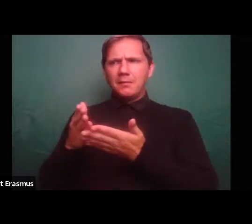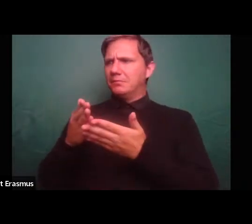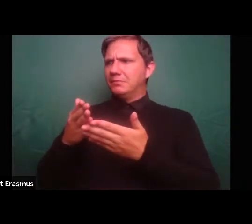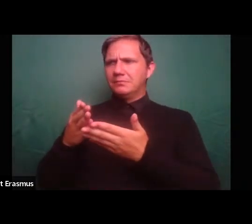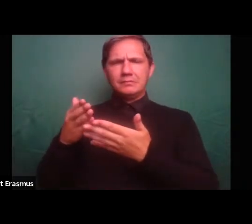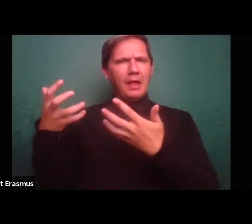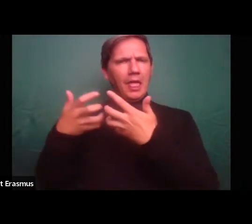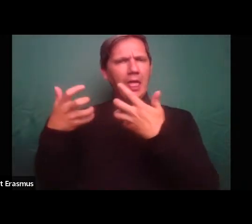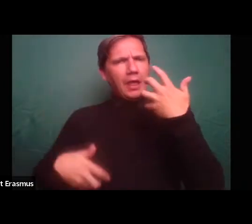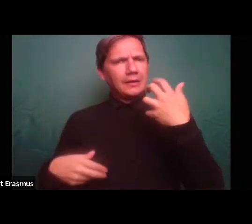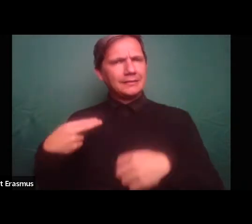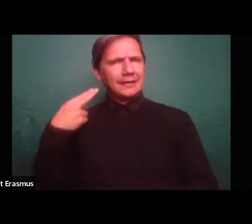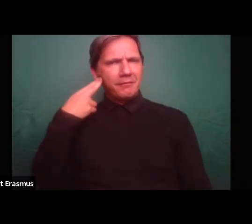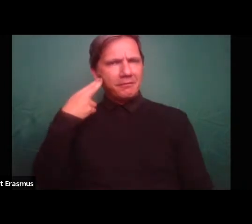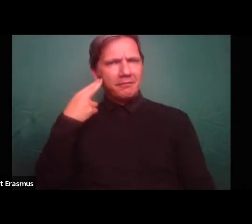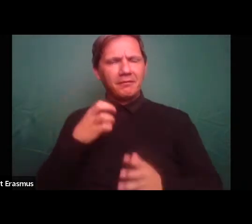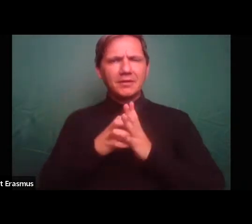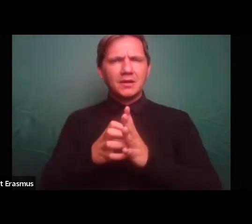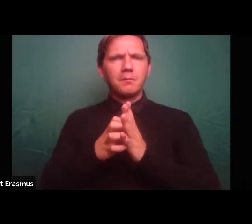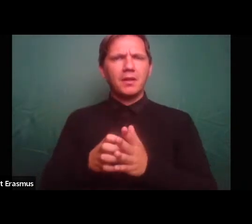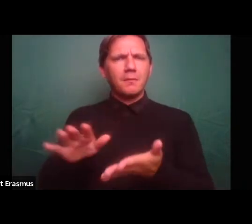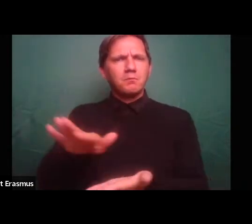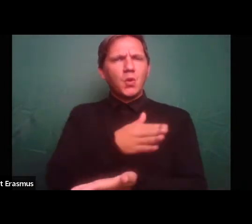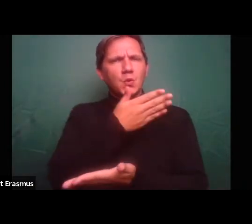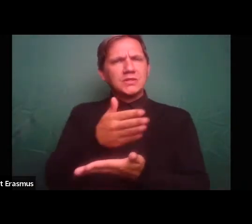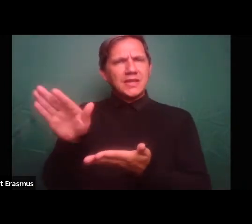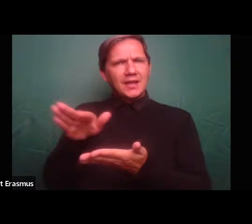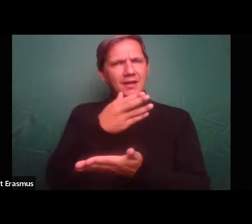We need South African Sign Language as a home